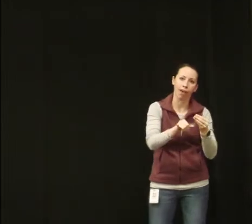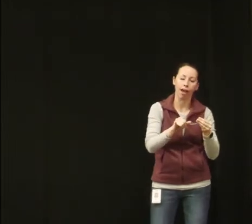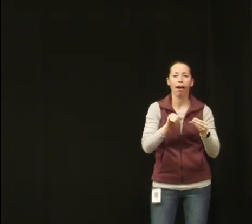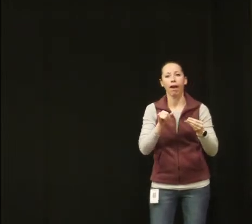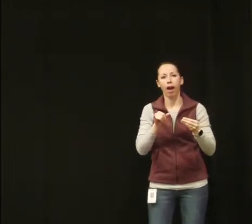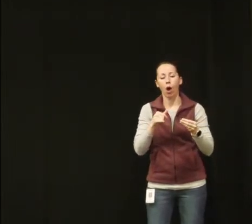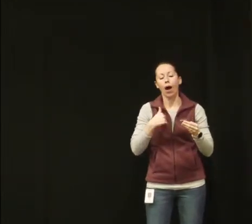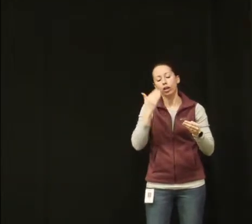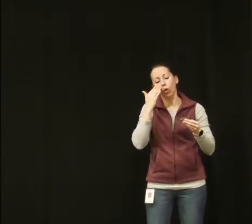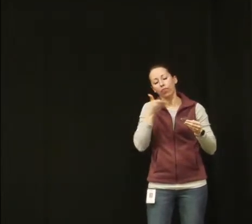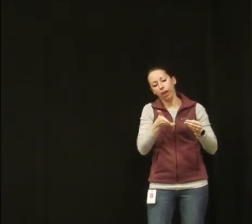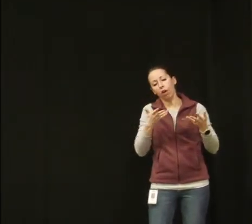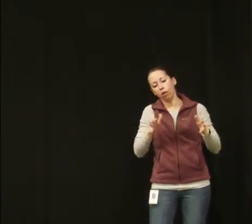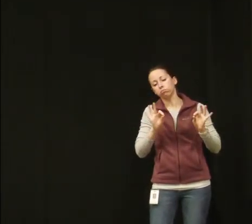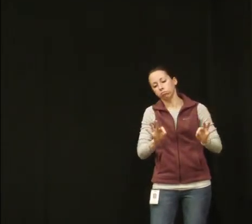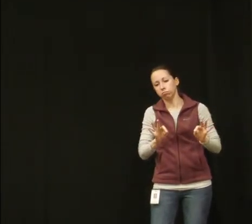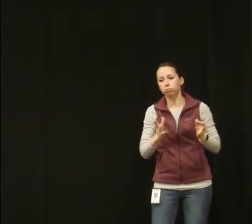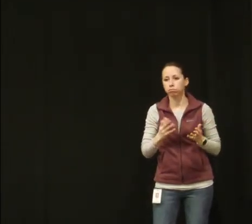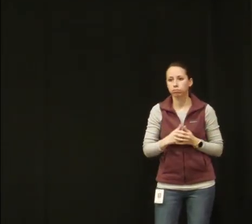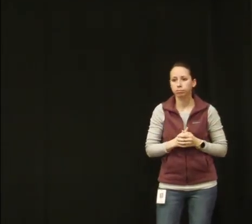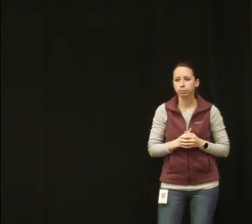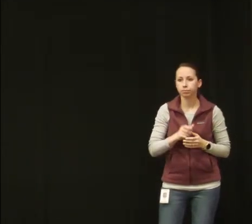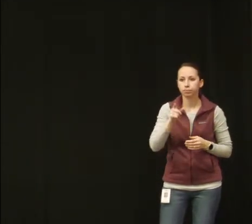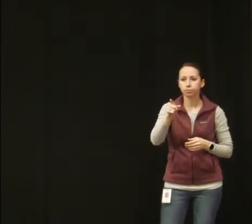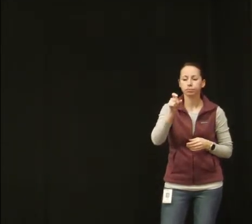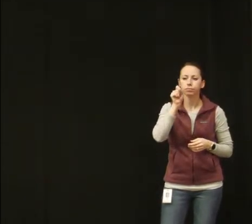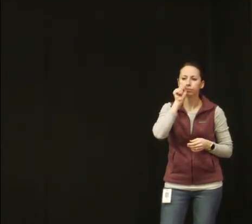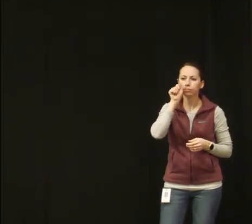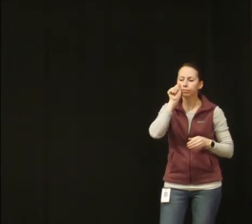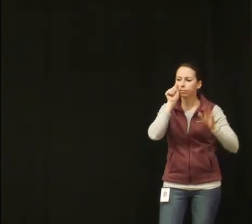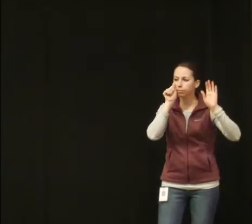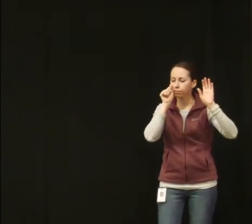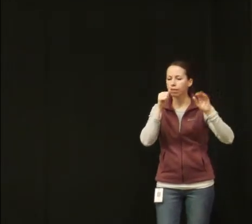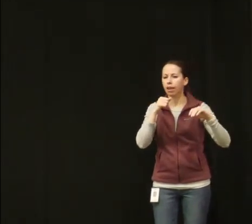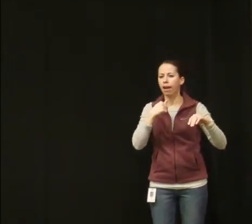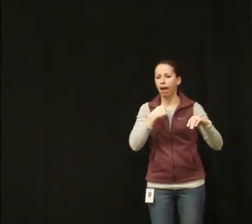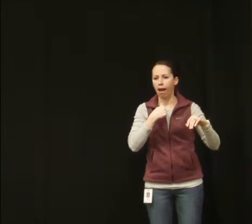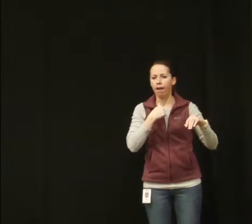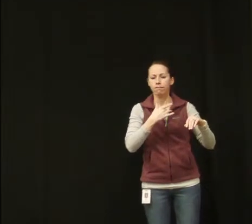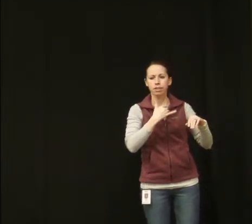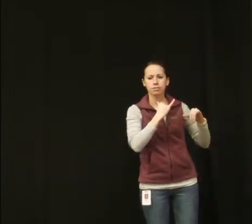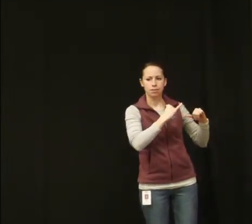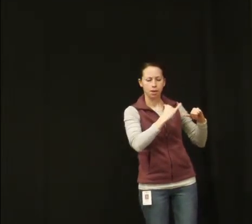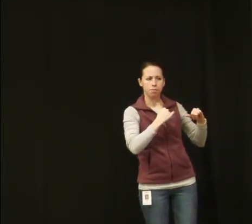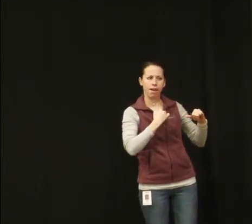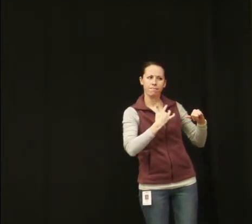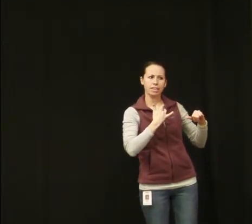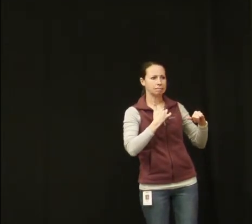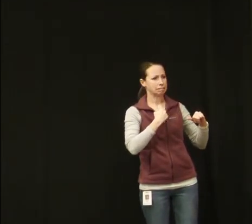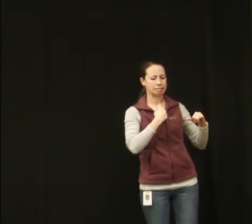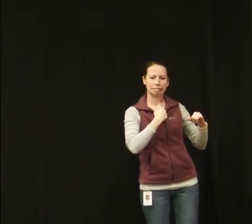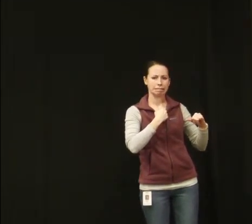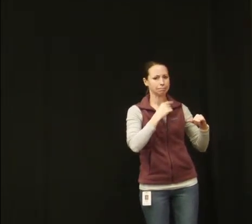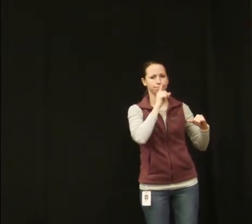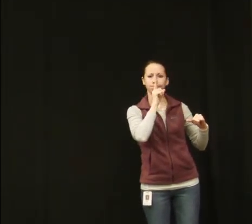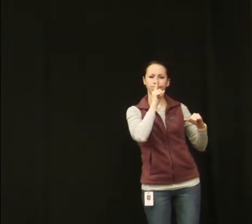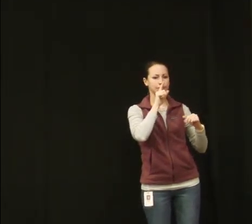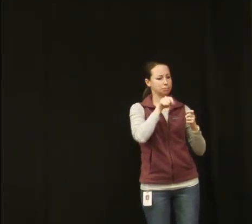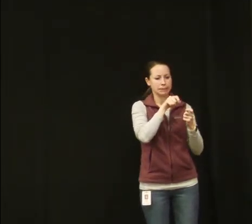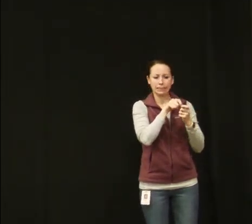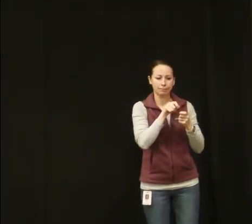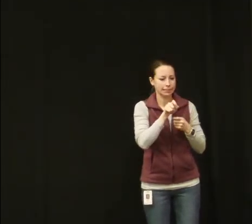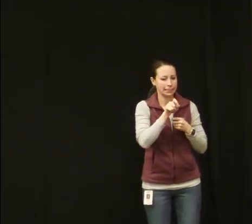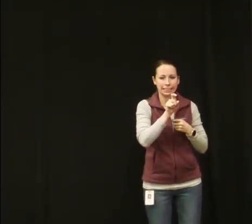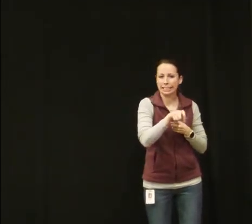there. It says, it, yeah. Well, and I'm the same, because I feel like I don't specifically say he needs, but if